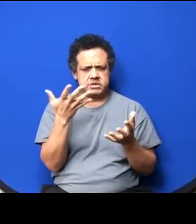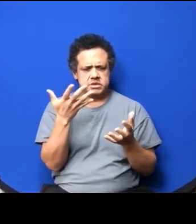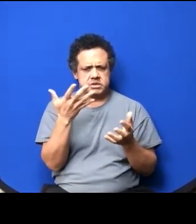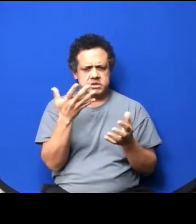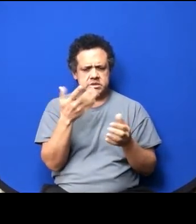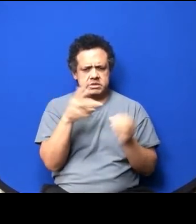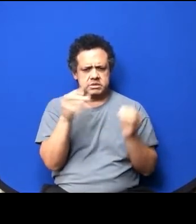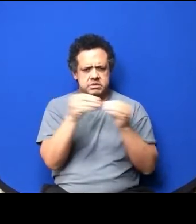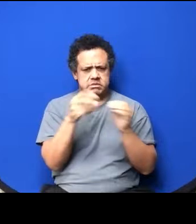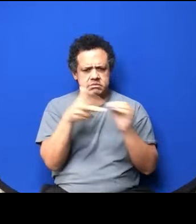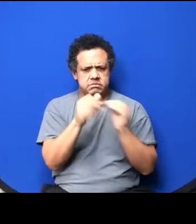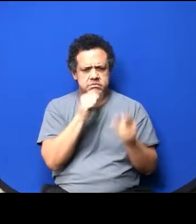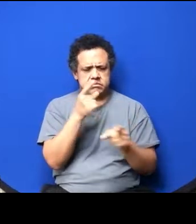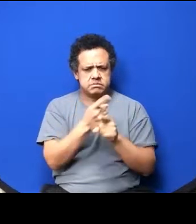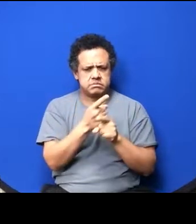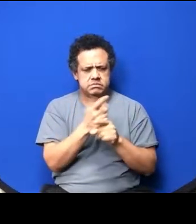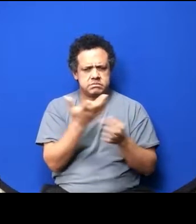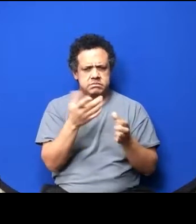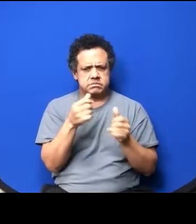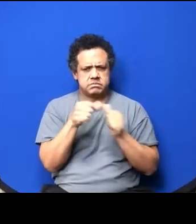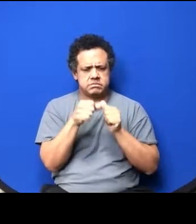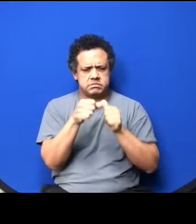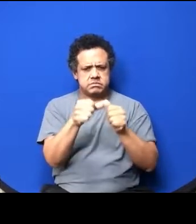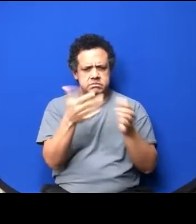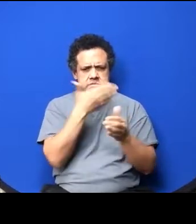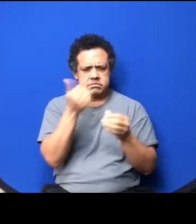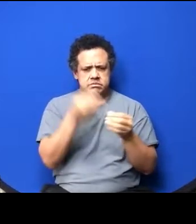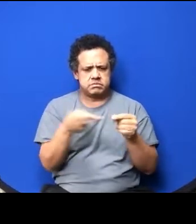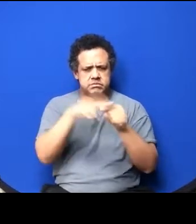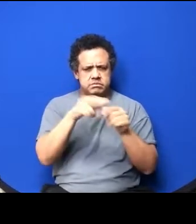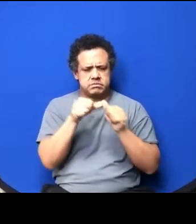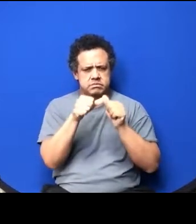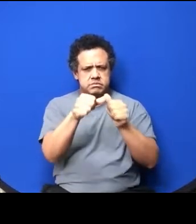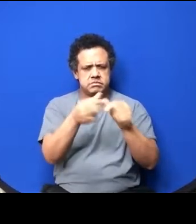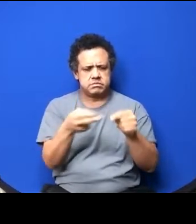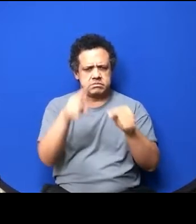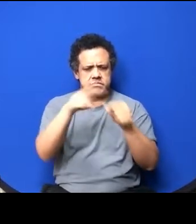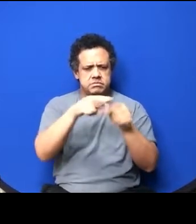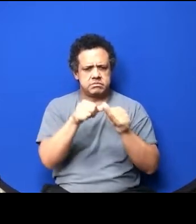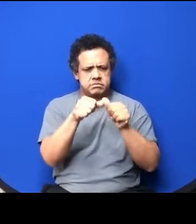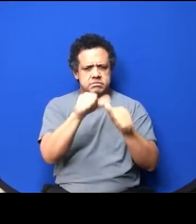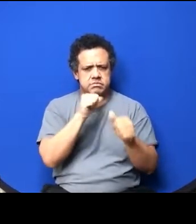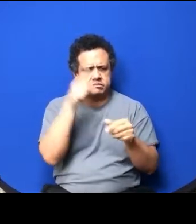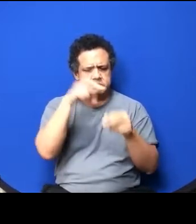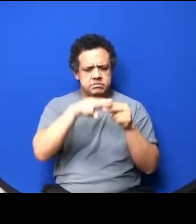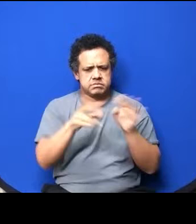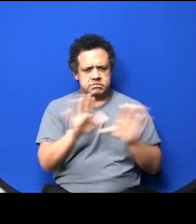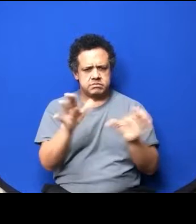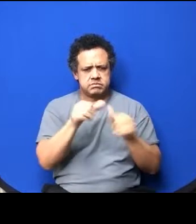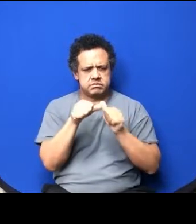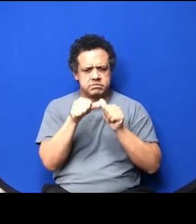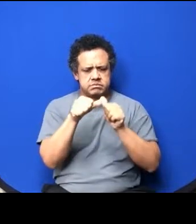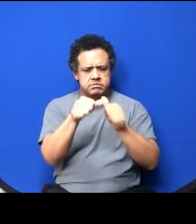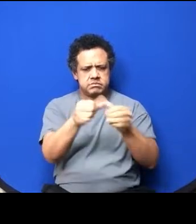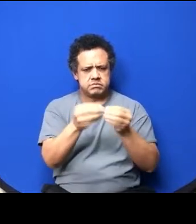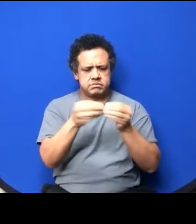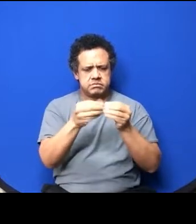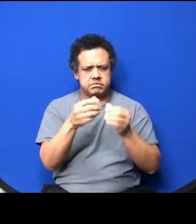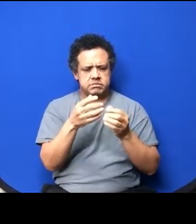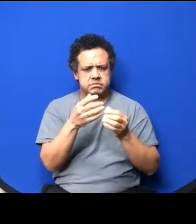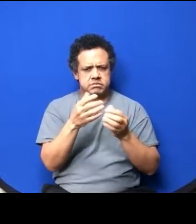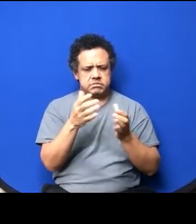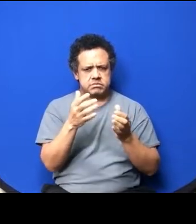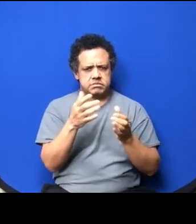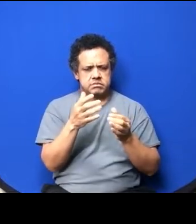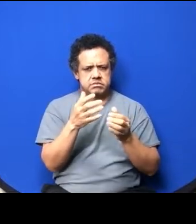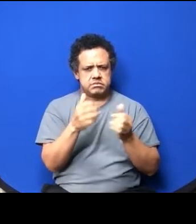I feel that ACDHH making these additional cuts is just not right. We need to increase at the